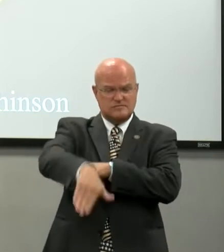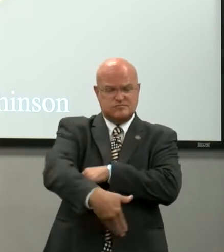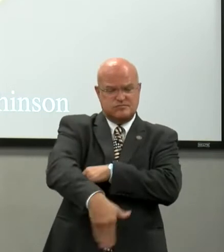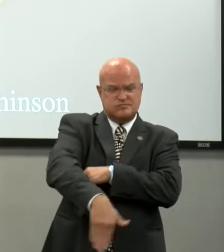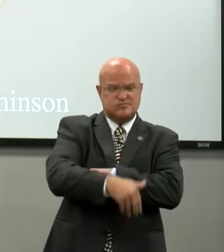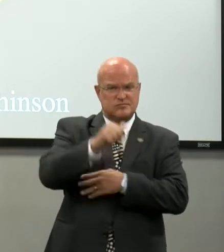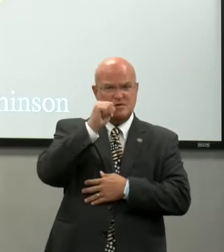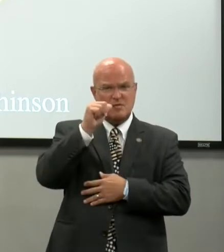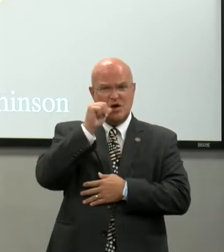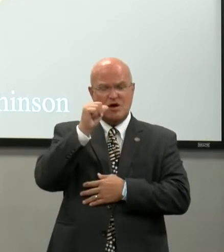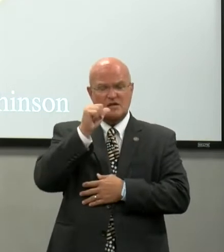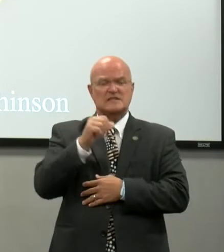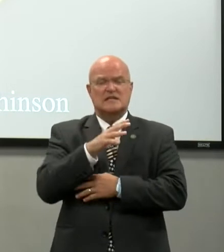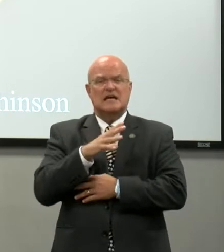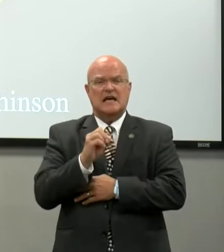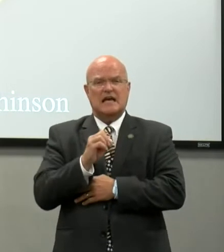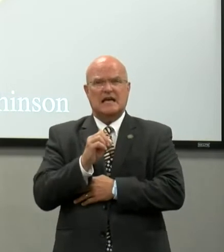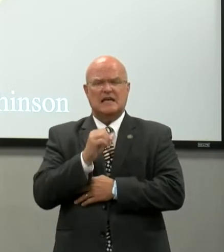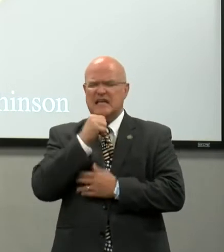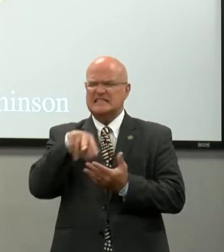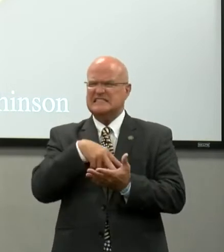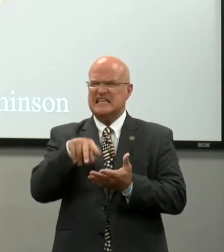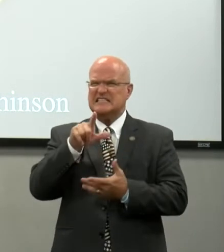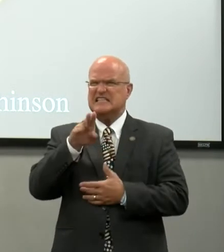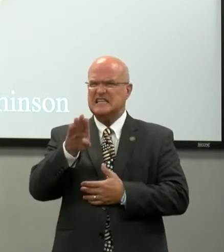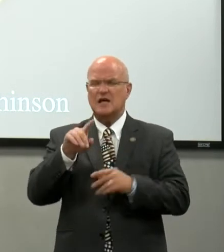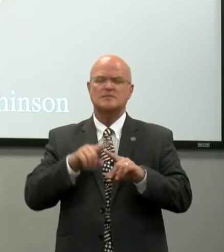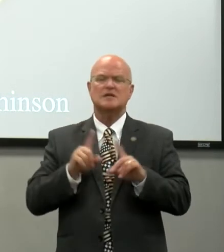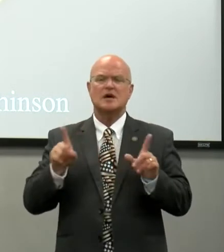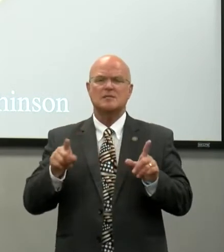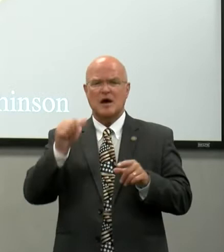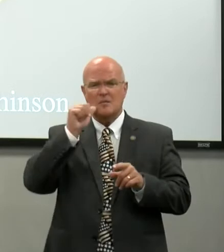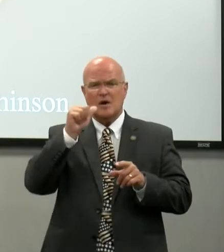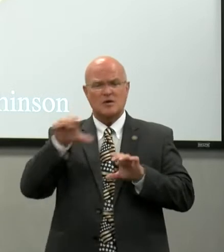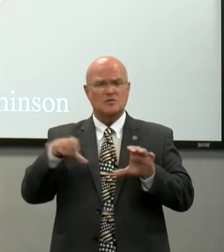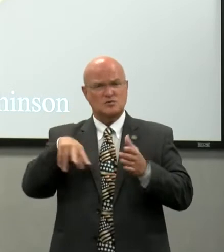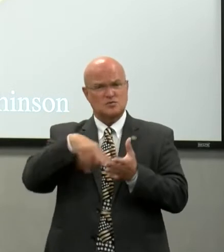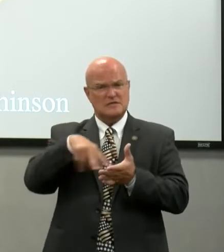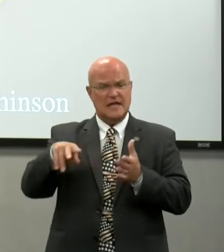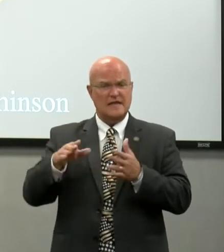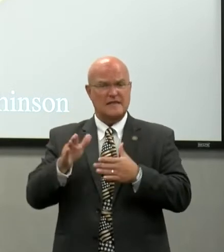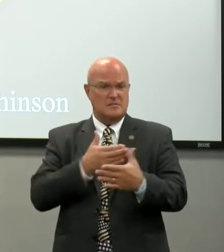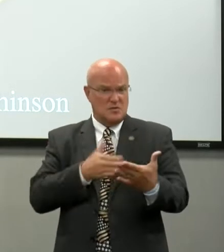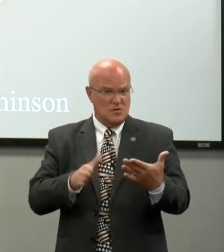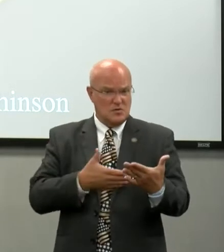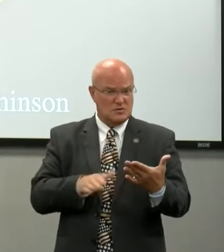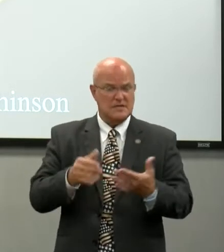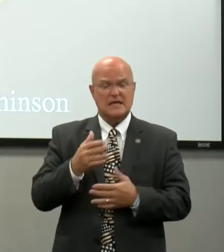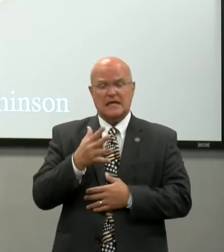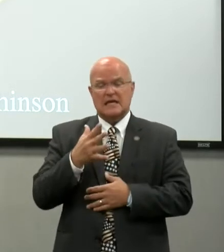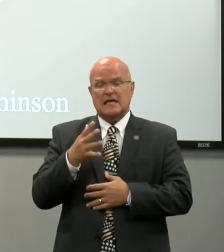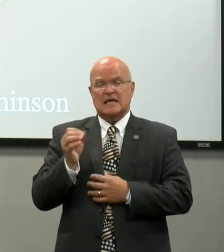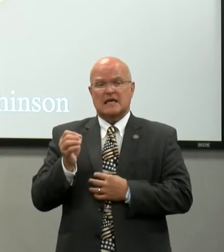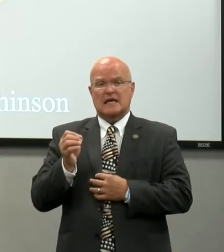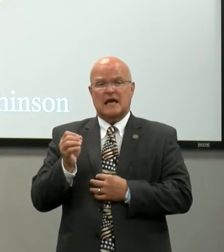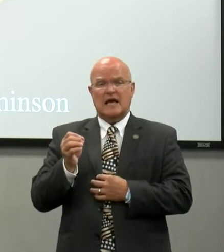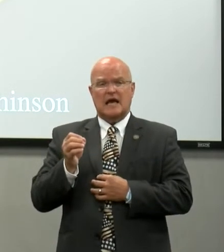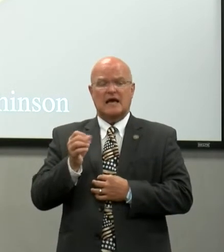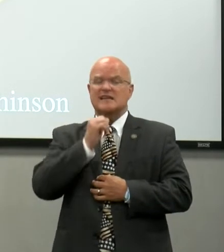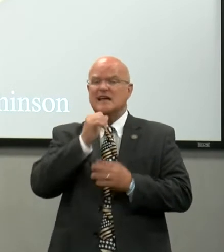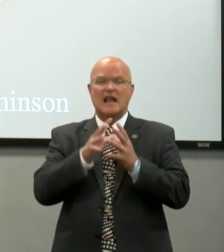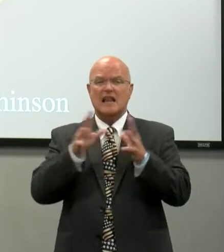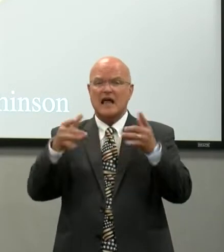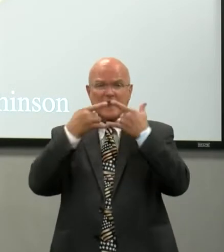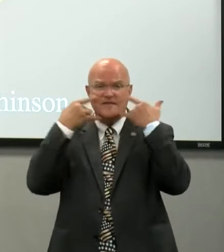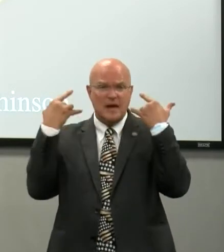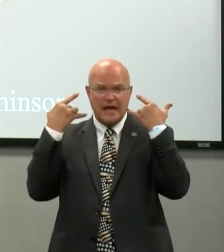bars, and I don't want to say dance clubs, but bars where they do dance to music, and there's not a lot